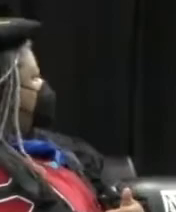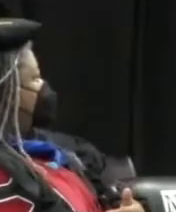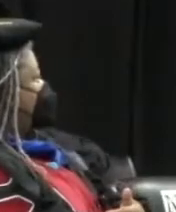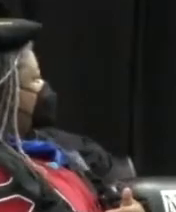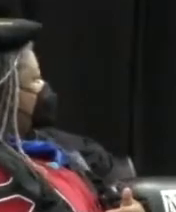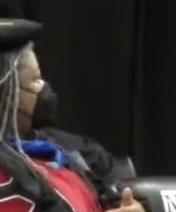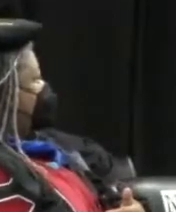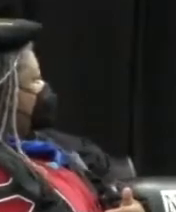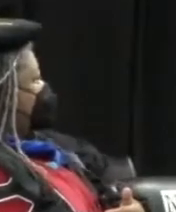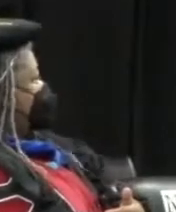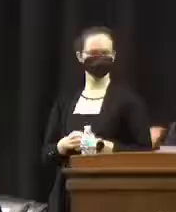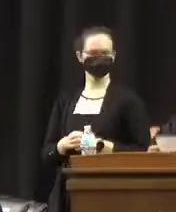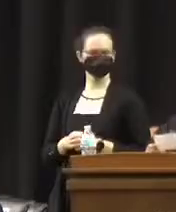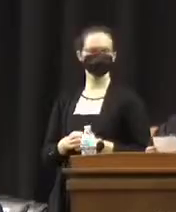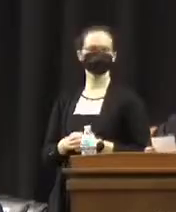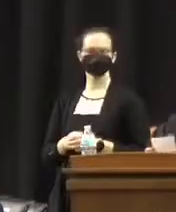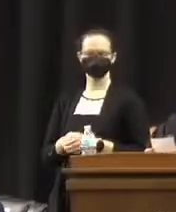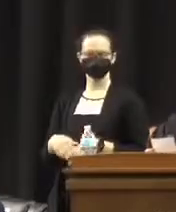Alejandra?